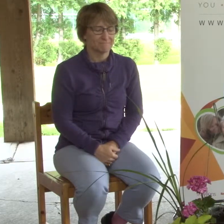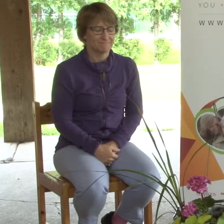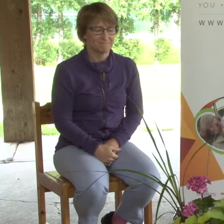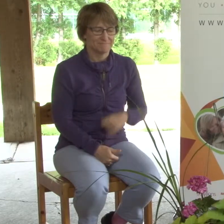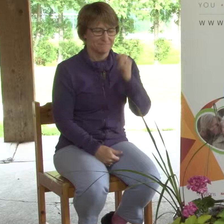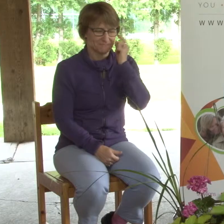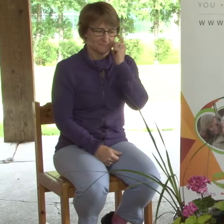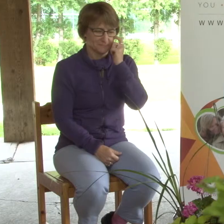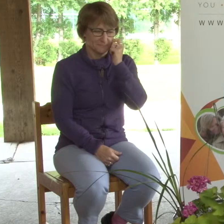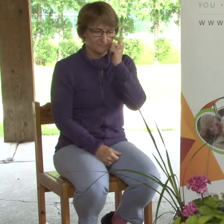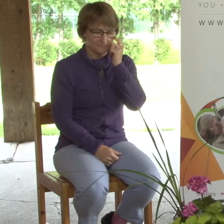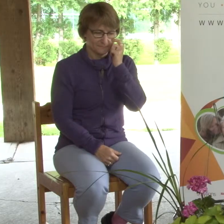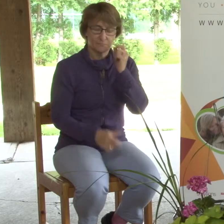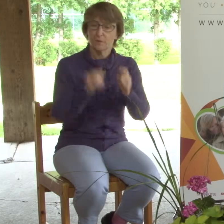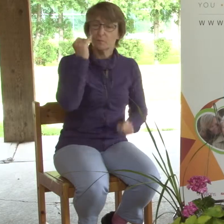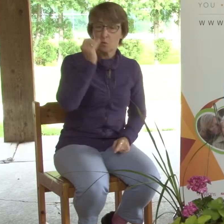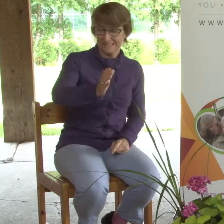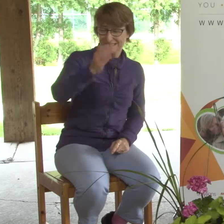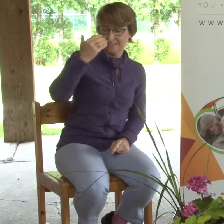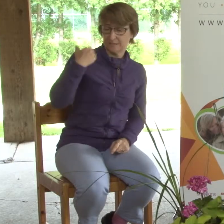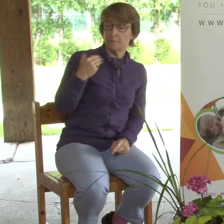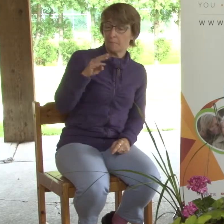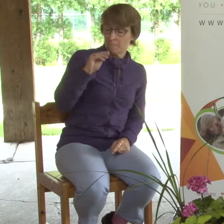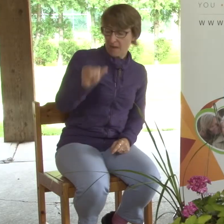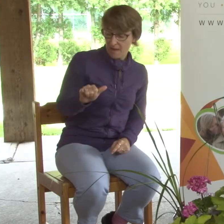If you're planting this in May,